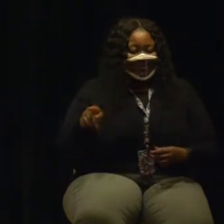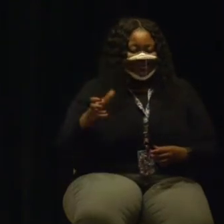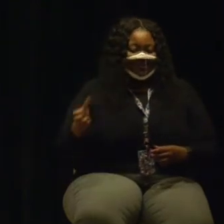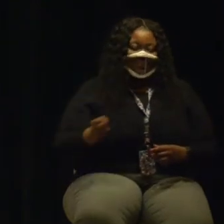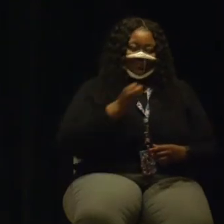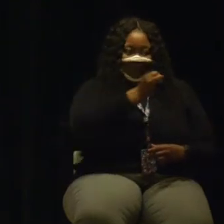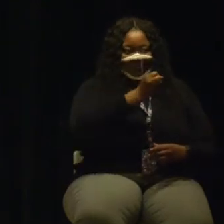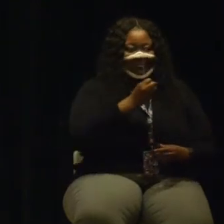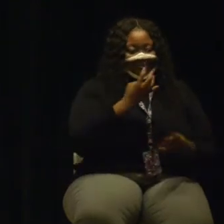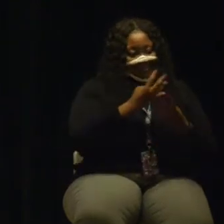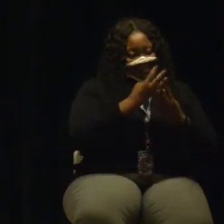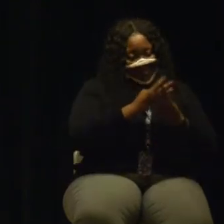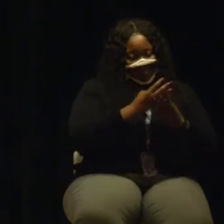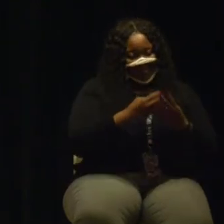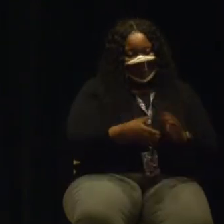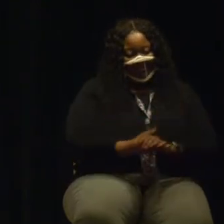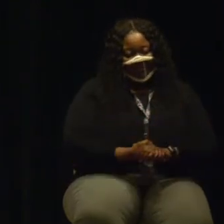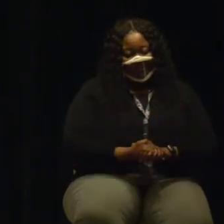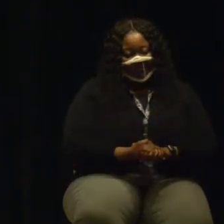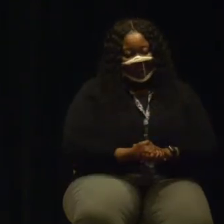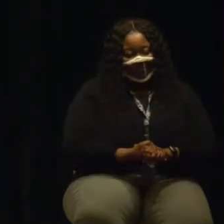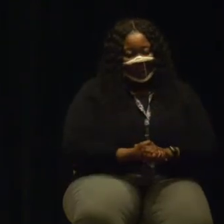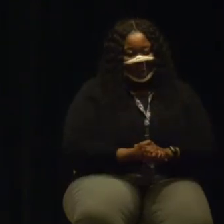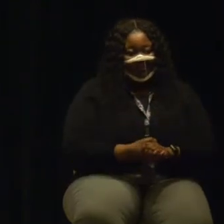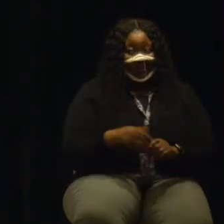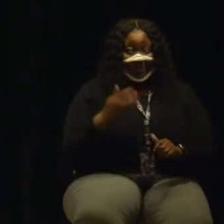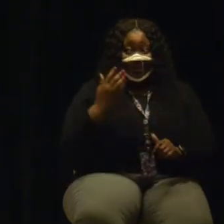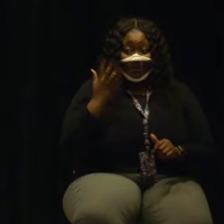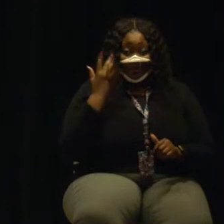Because he was just so efficient. He was.